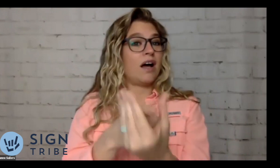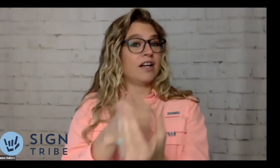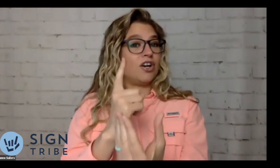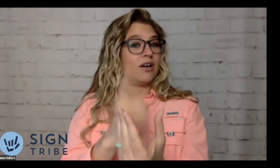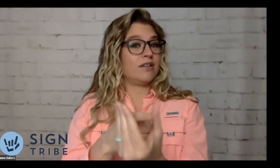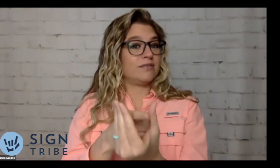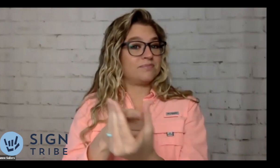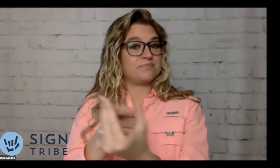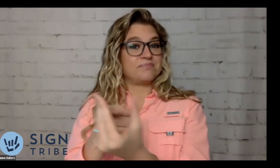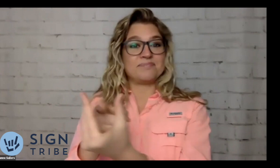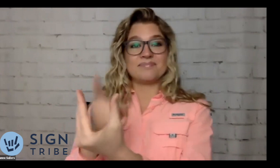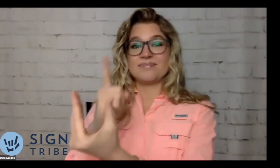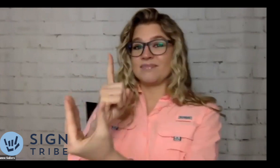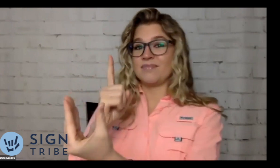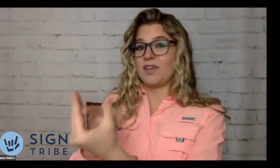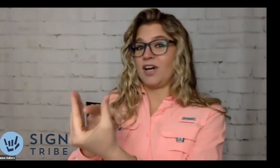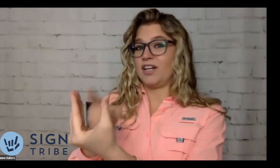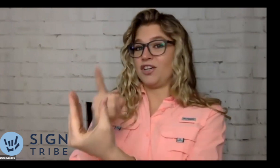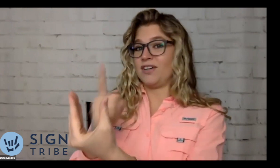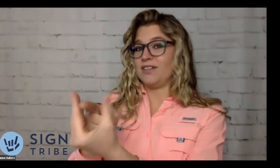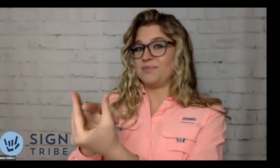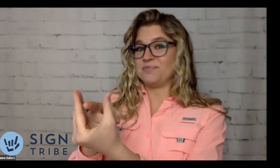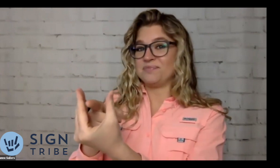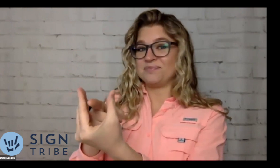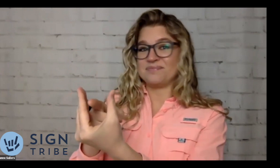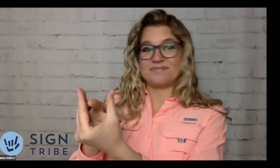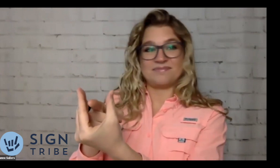dog. Hot dog.